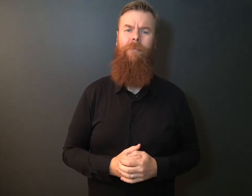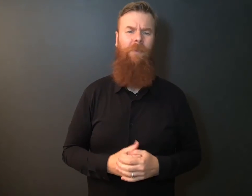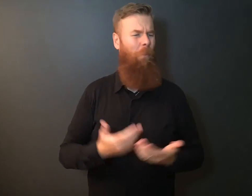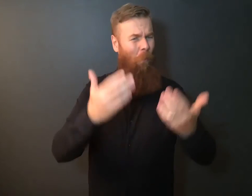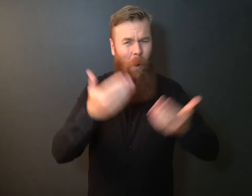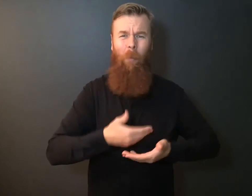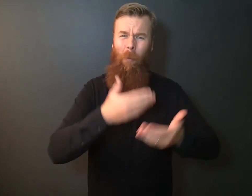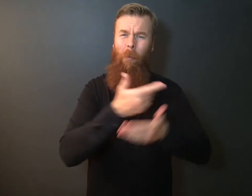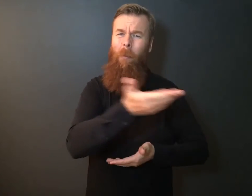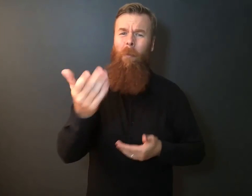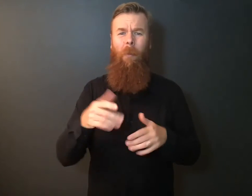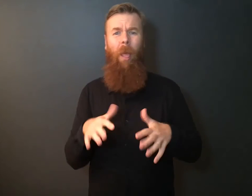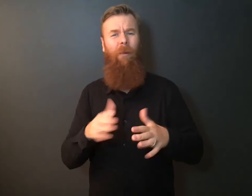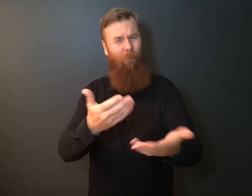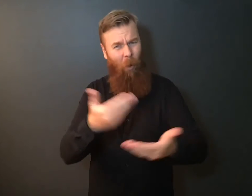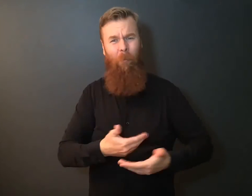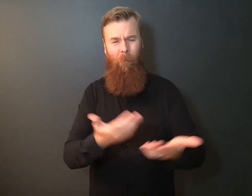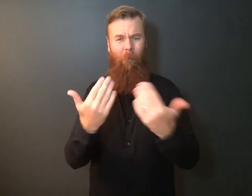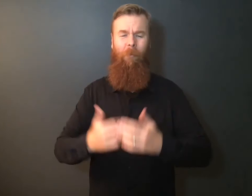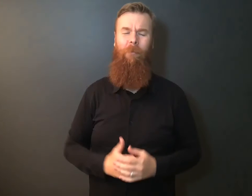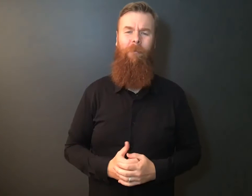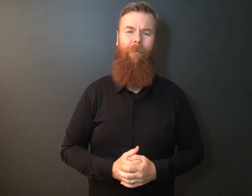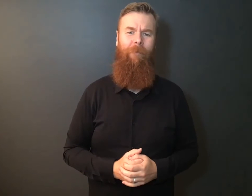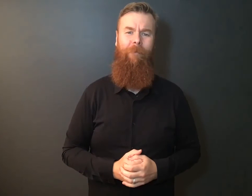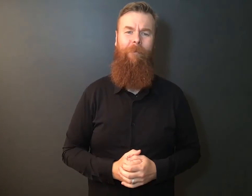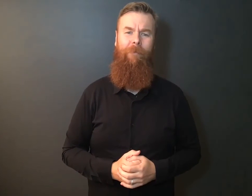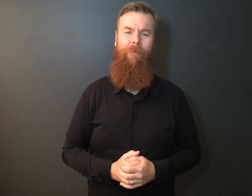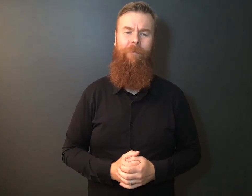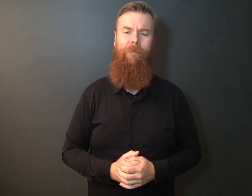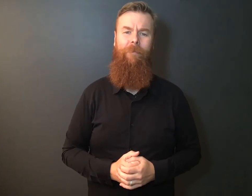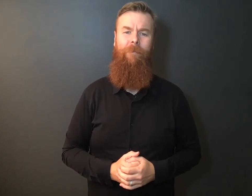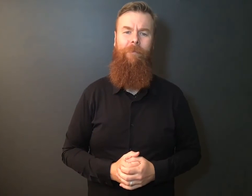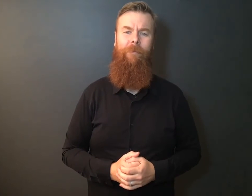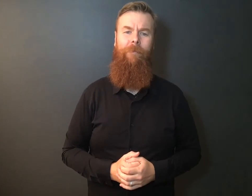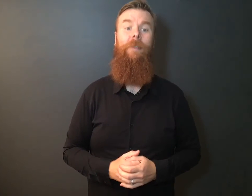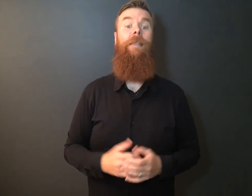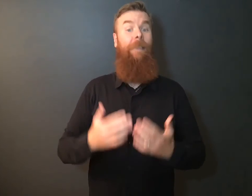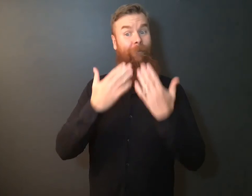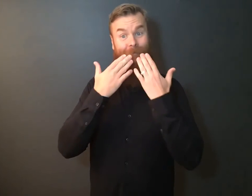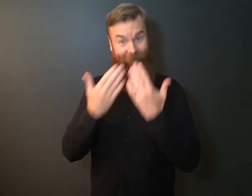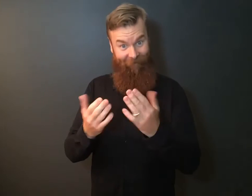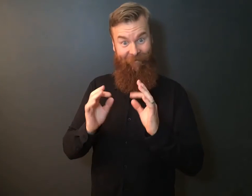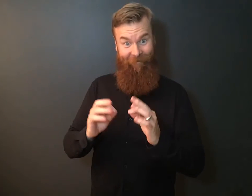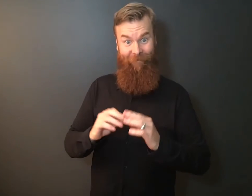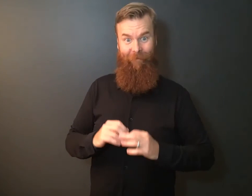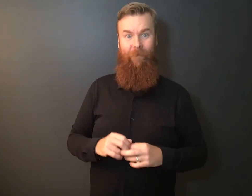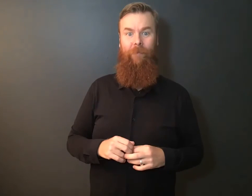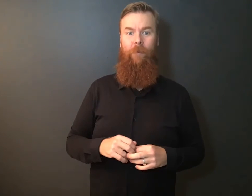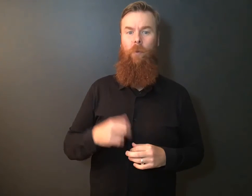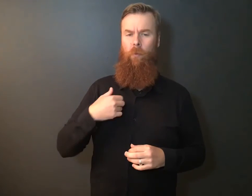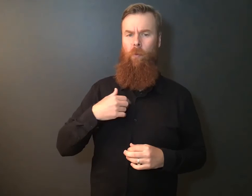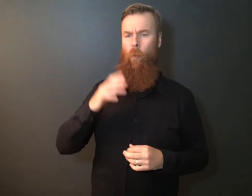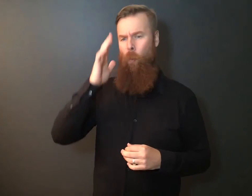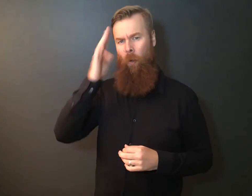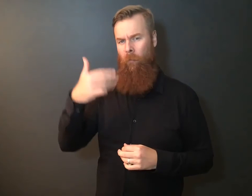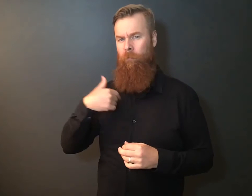do that. Thank you so much, Guler. This is Anna speaking. I will support you with this. We have